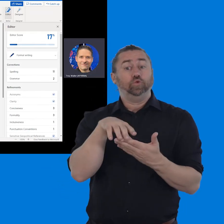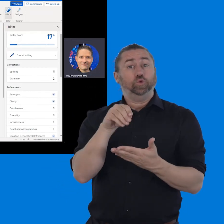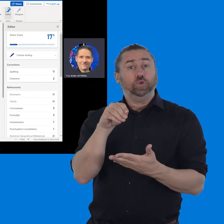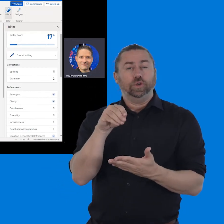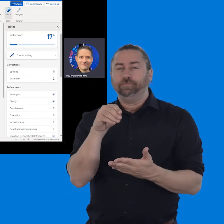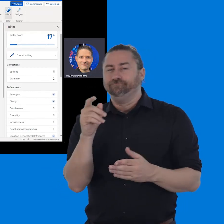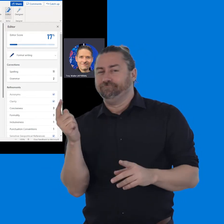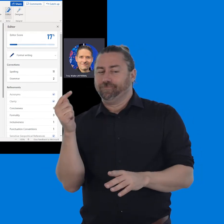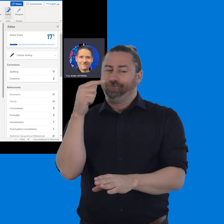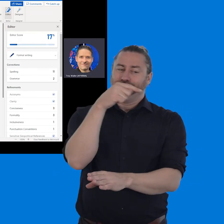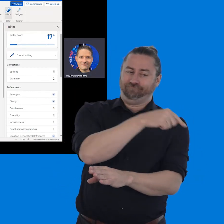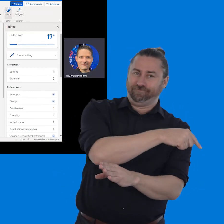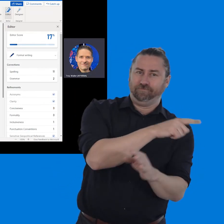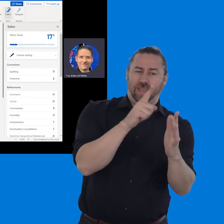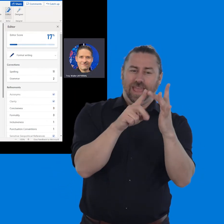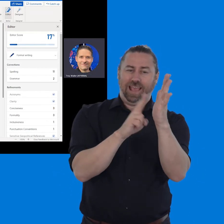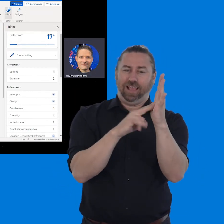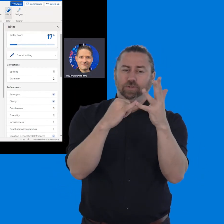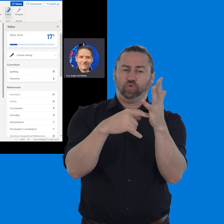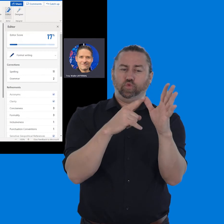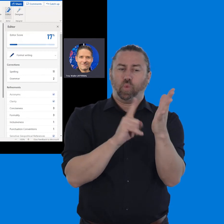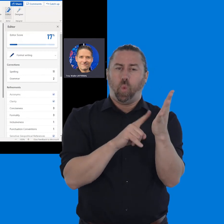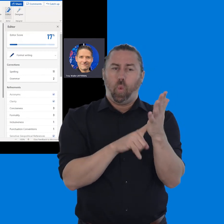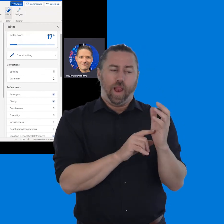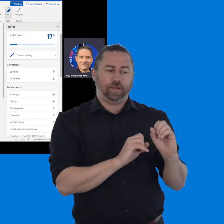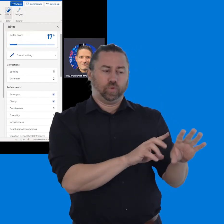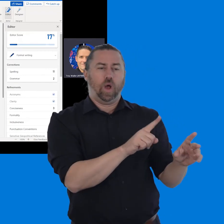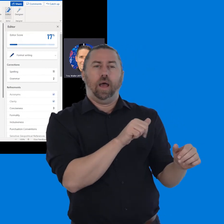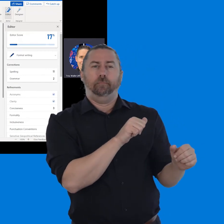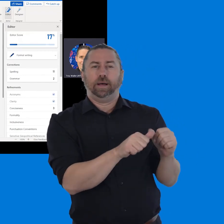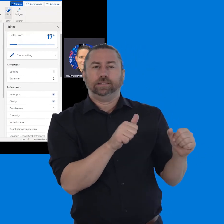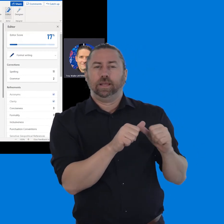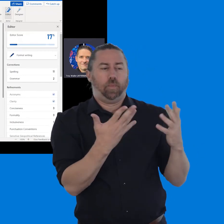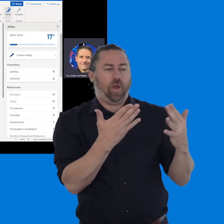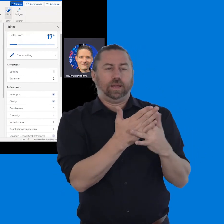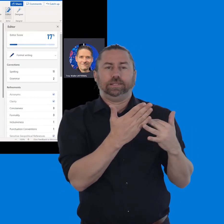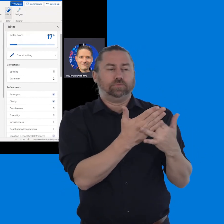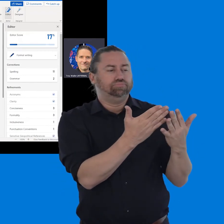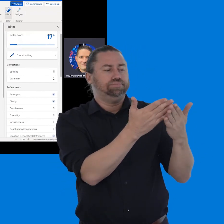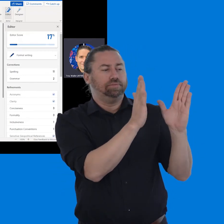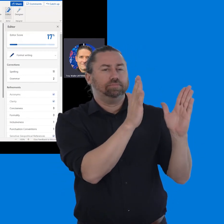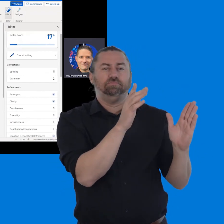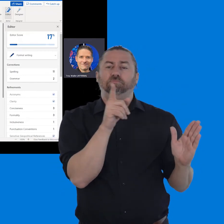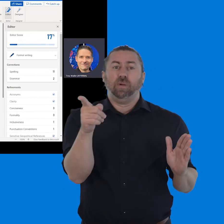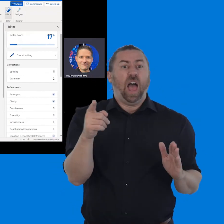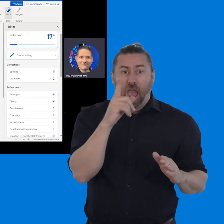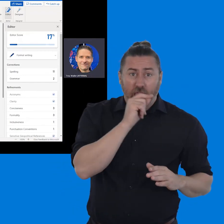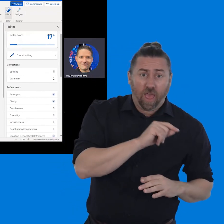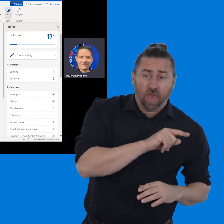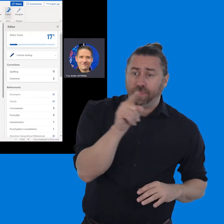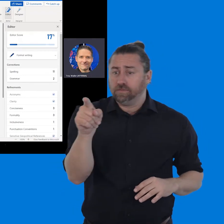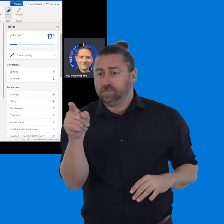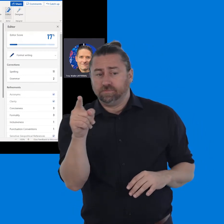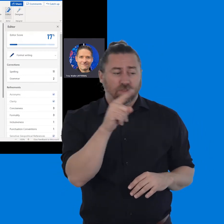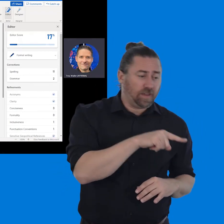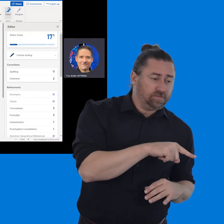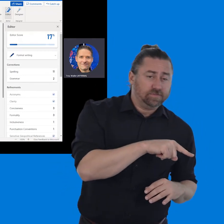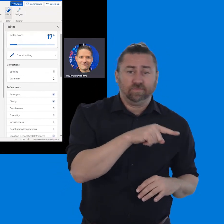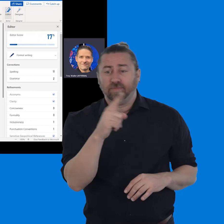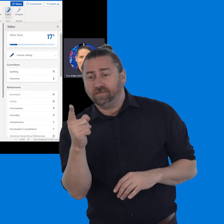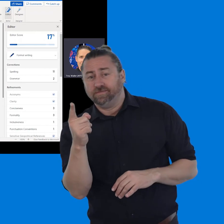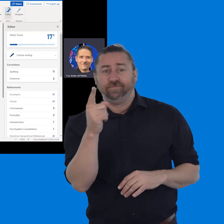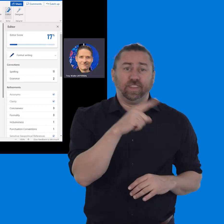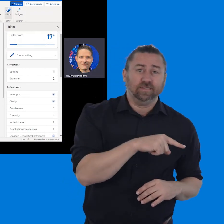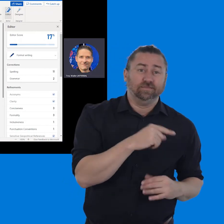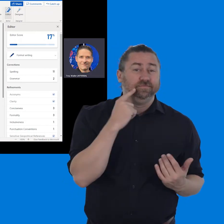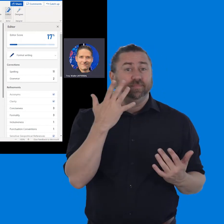find that some of your students are going to best work in the fully installed version rather than in the online version, but you can go back and